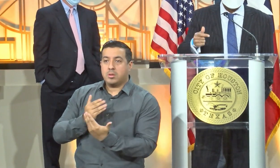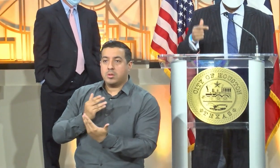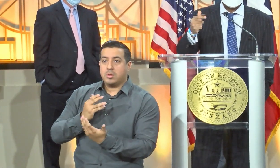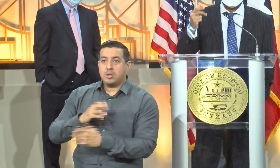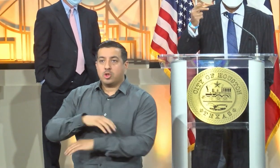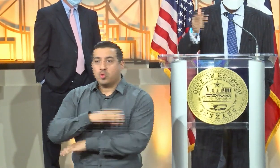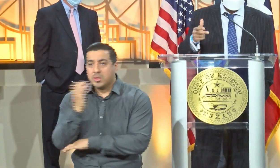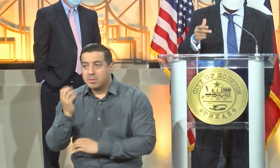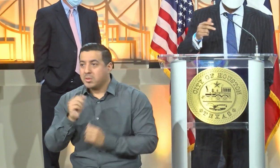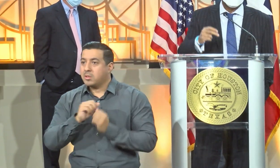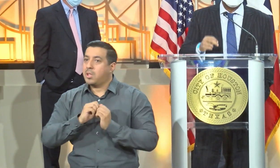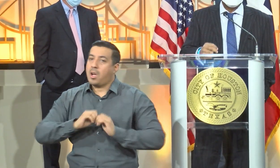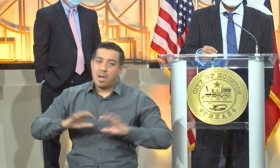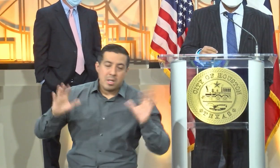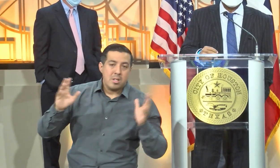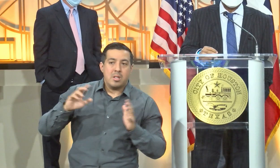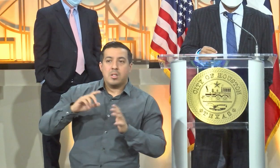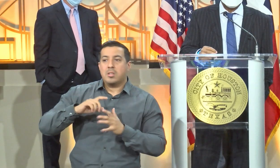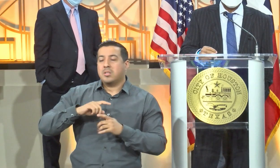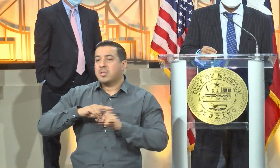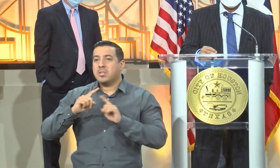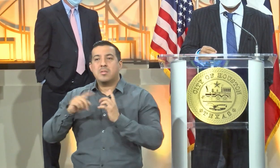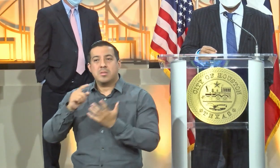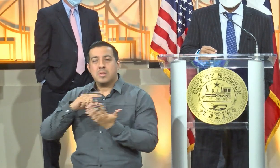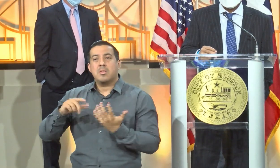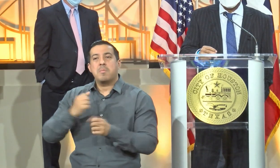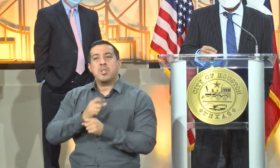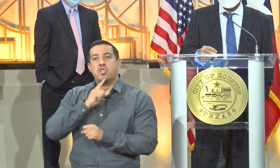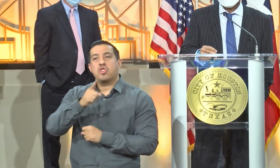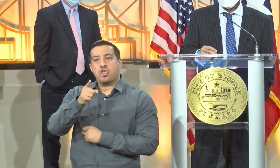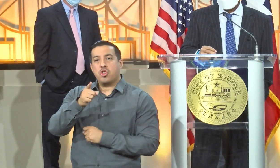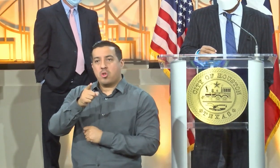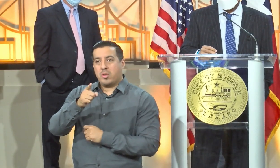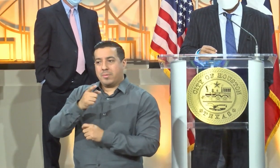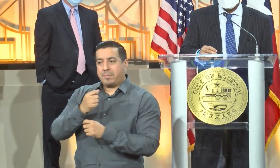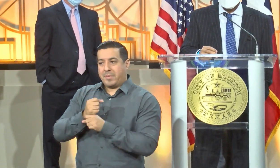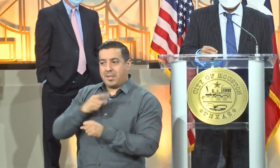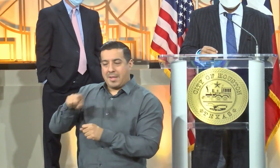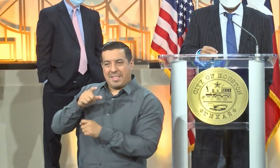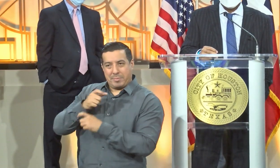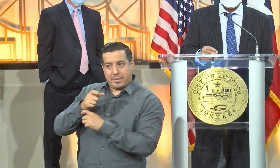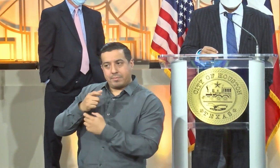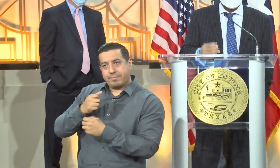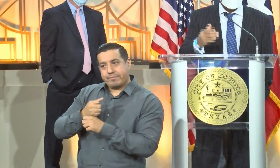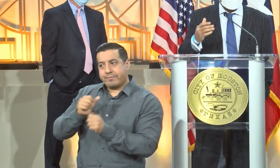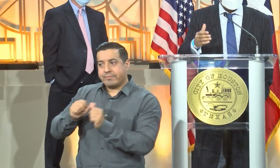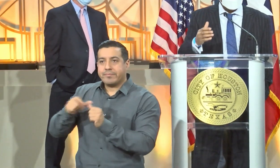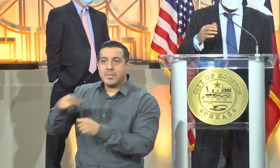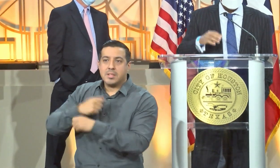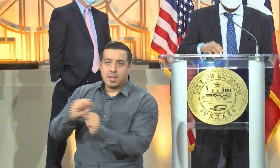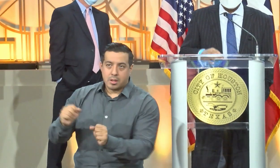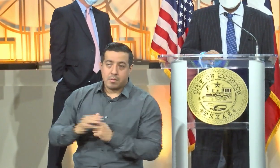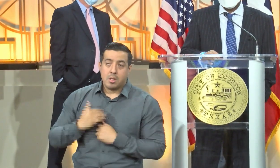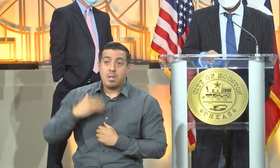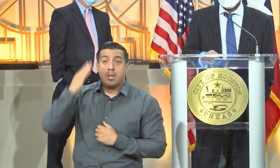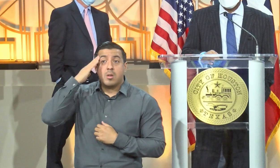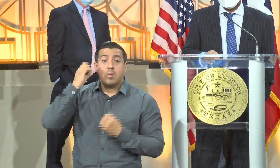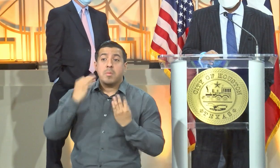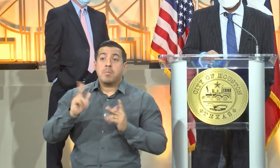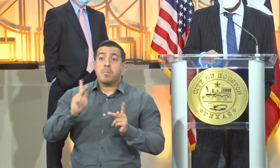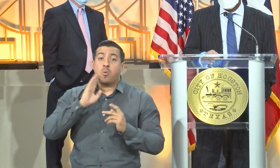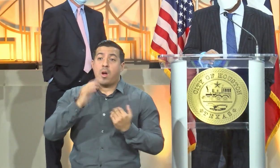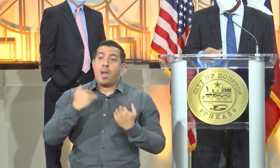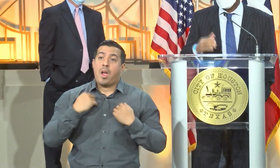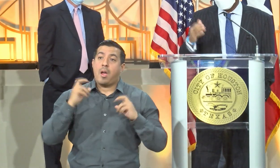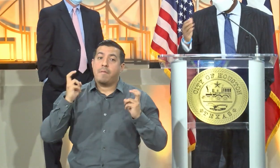Christmas, Hanukkah, Kwanzaa, and keeping people as safe as possible. I know a lot of people will be doing